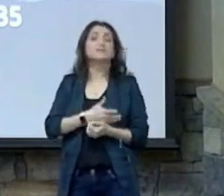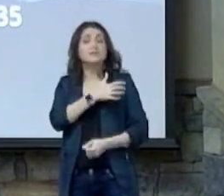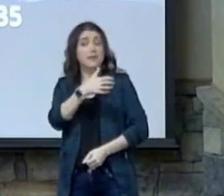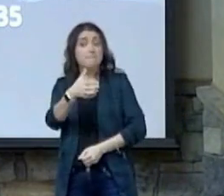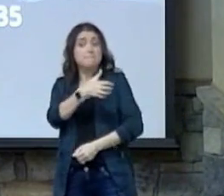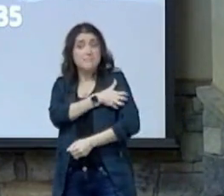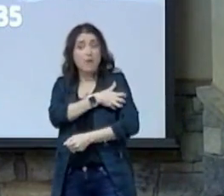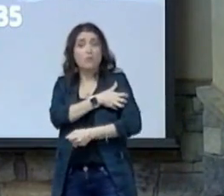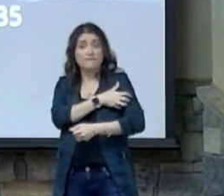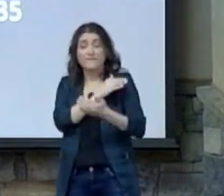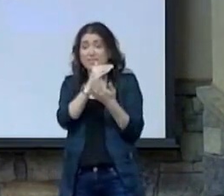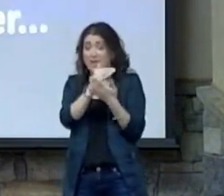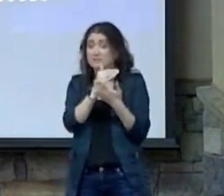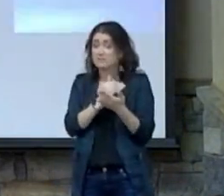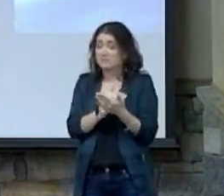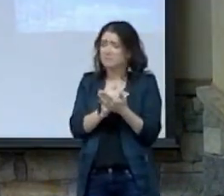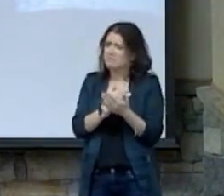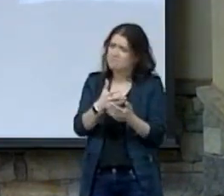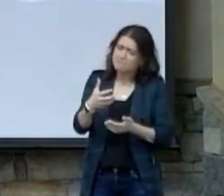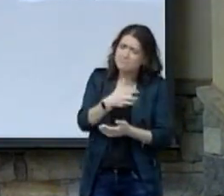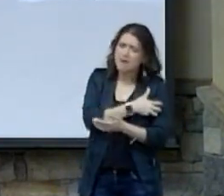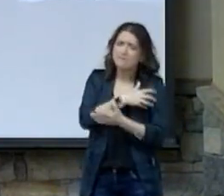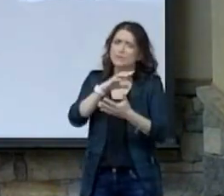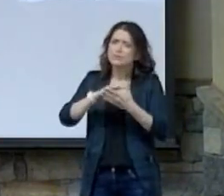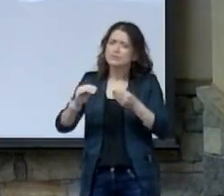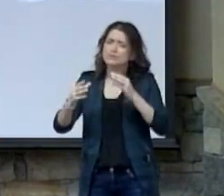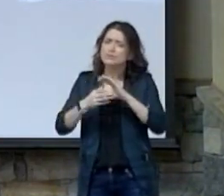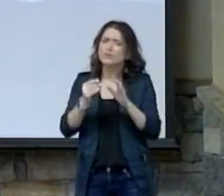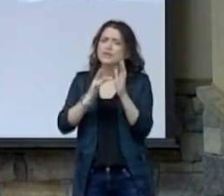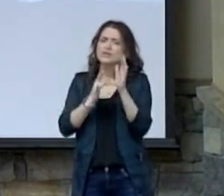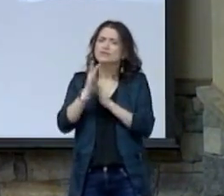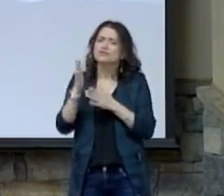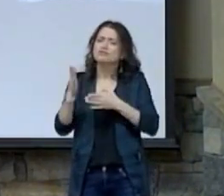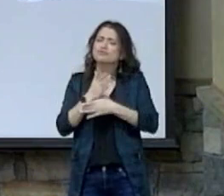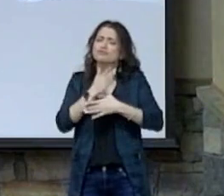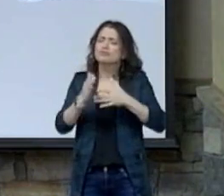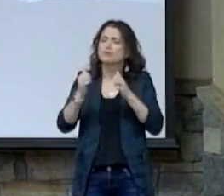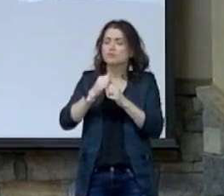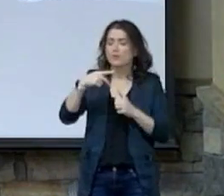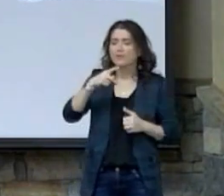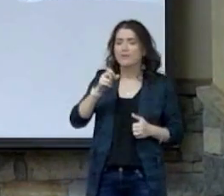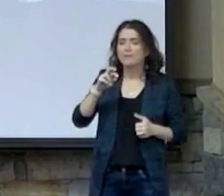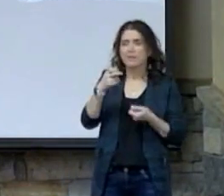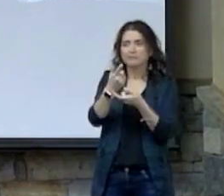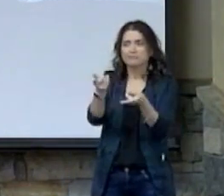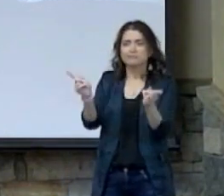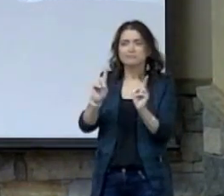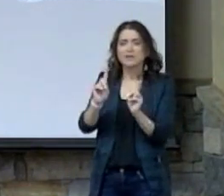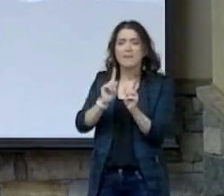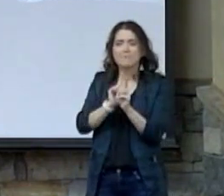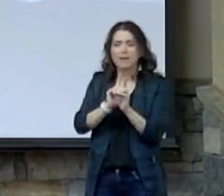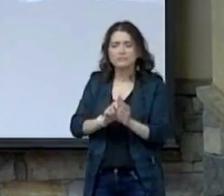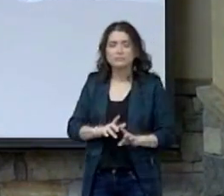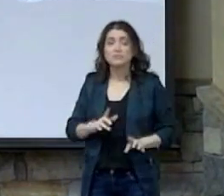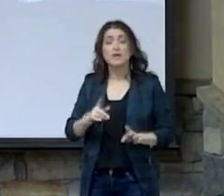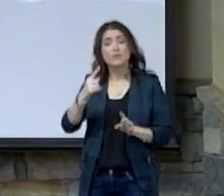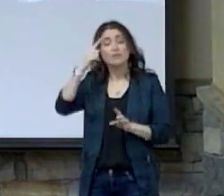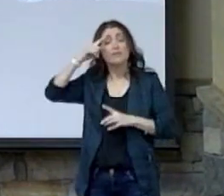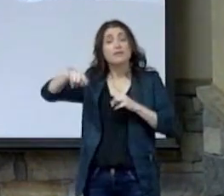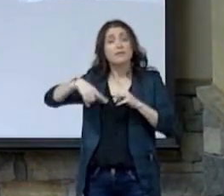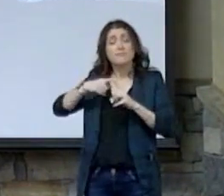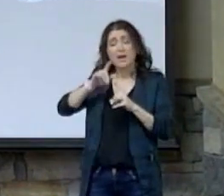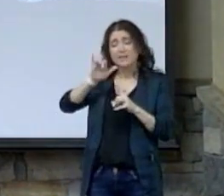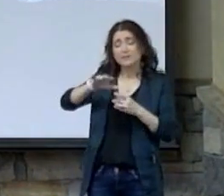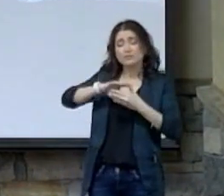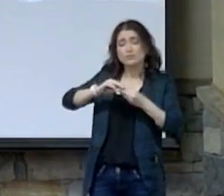powerful lesson, a powerful story that Jesus shares with Peter and the rest of the apostles. And as we think about this story, I